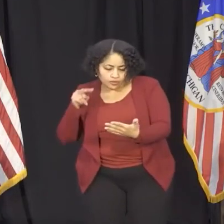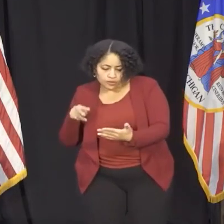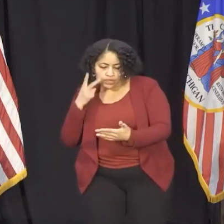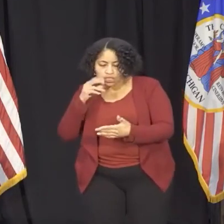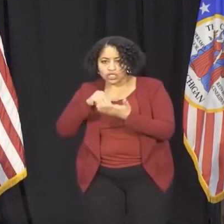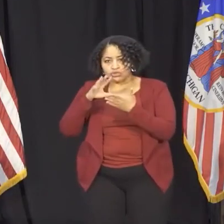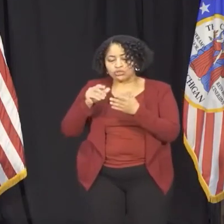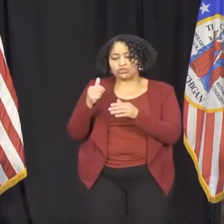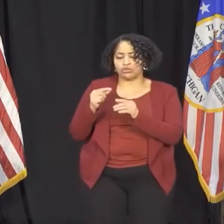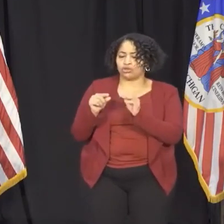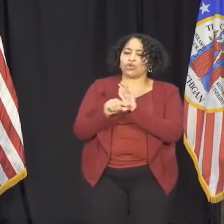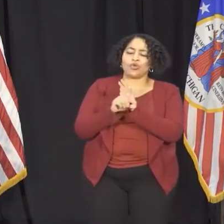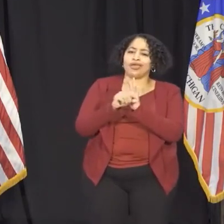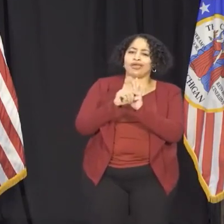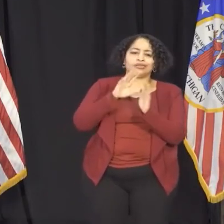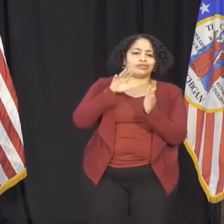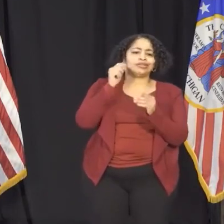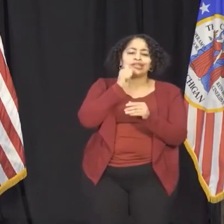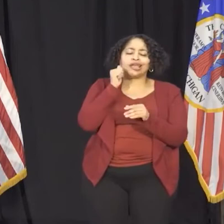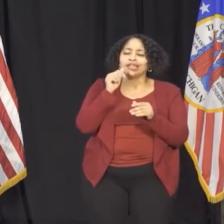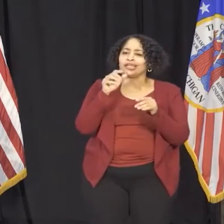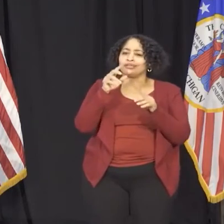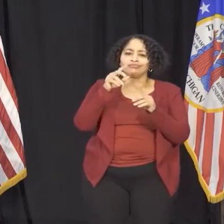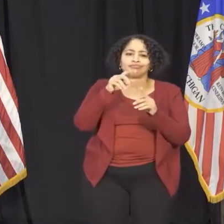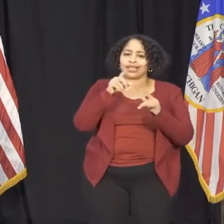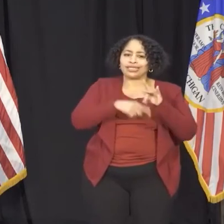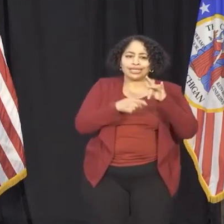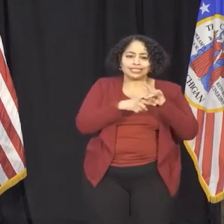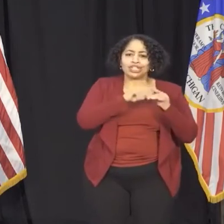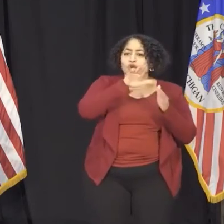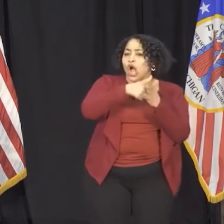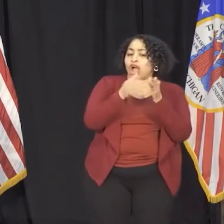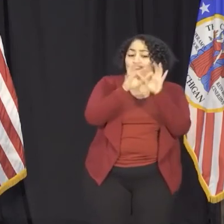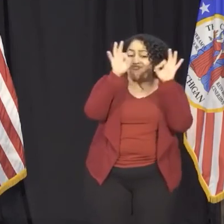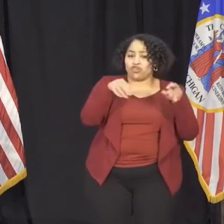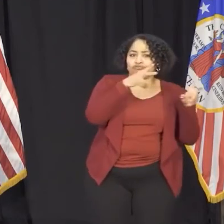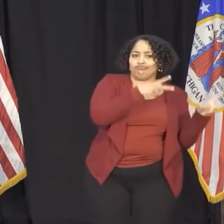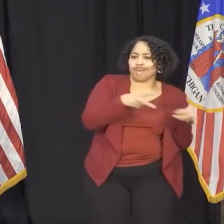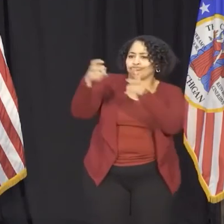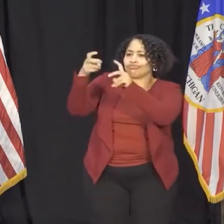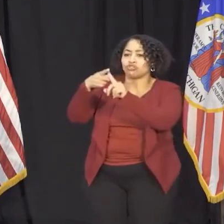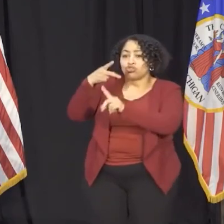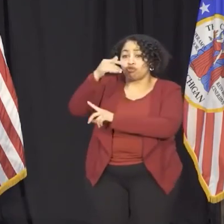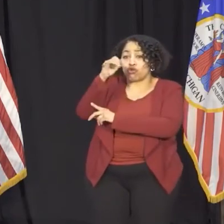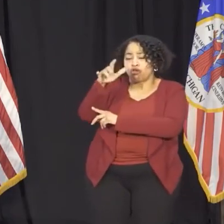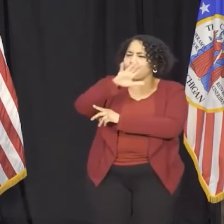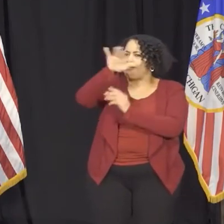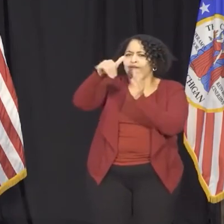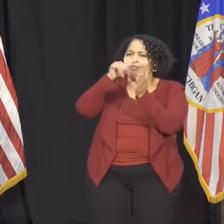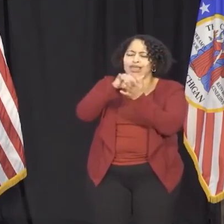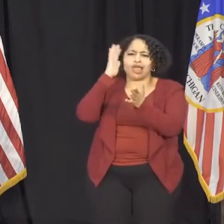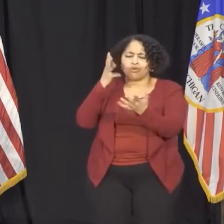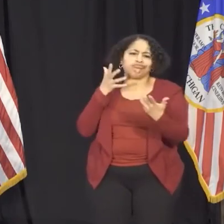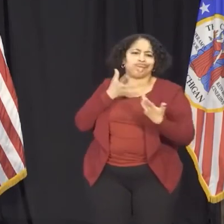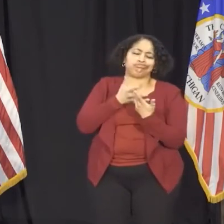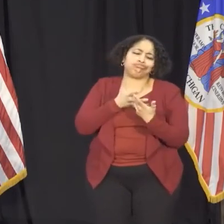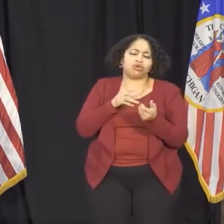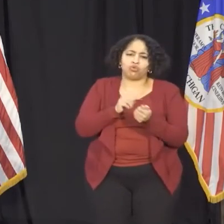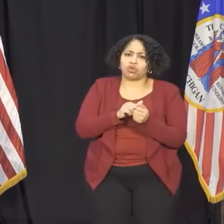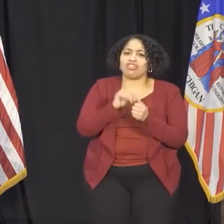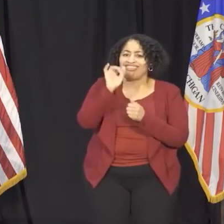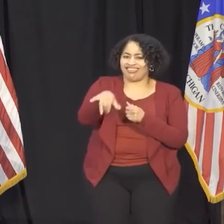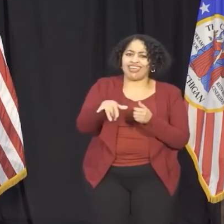daily attendance. We're going to move all of our forms on that portal. So all of that's going to be compatible to the